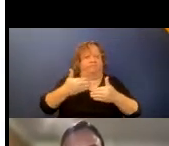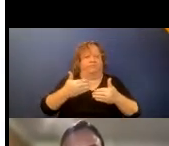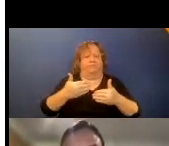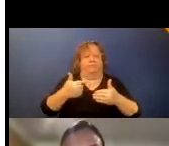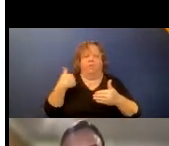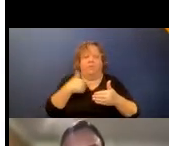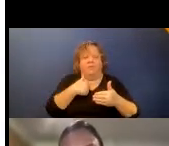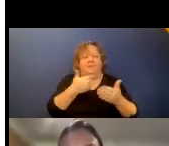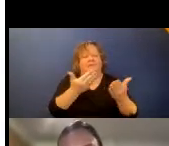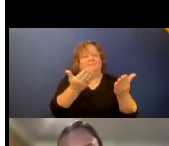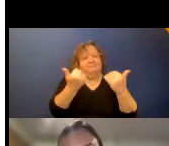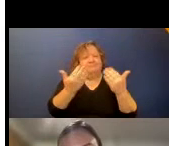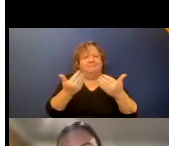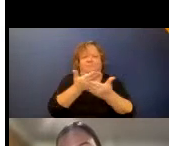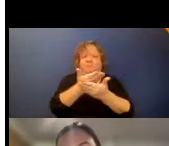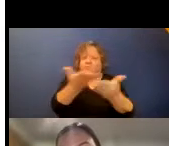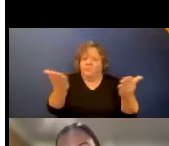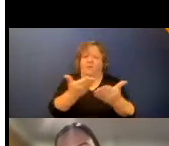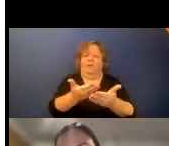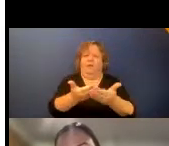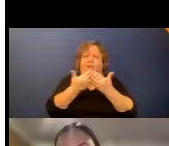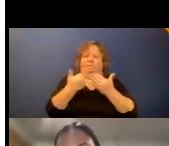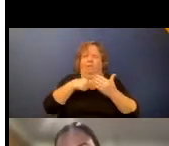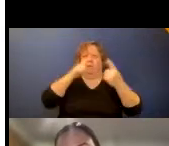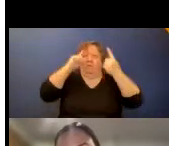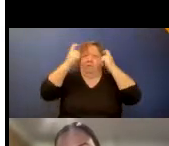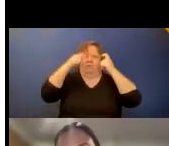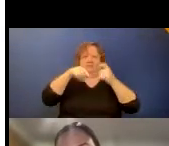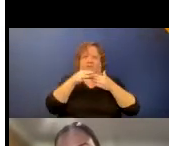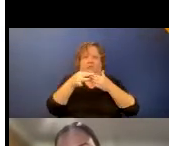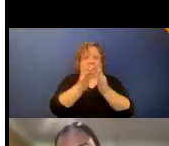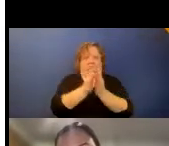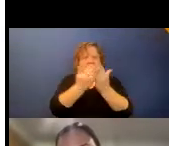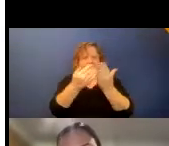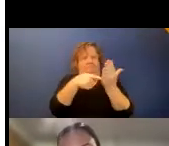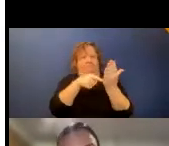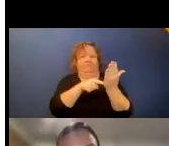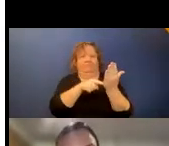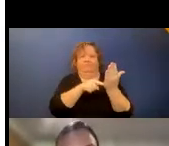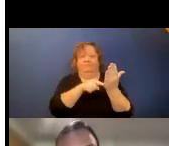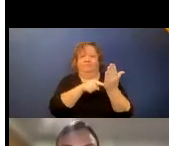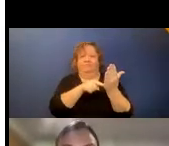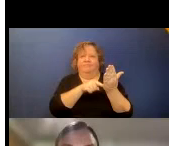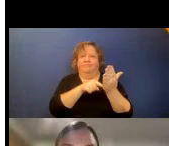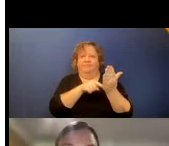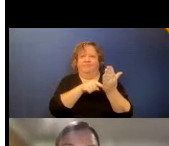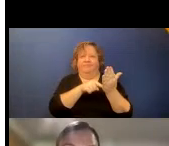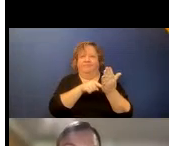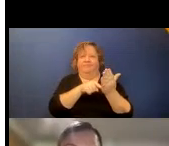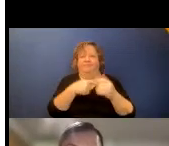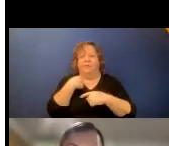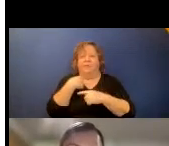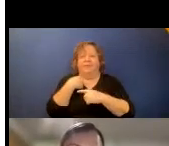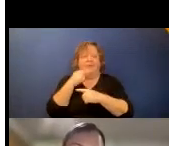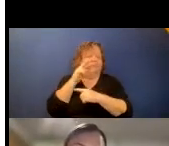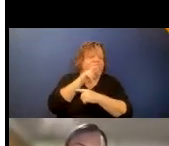We build off of work that UNICEF has already done. So they've done a range of consultative meetings at a global